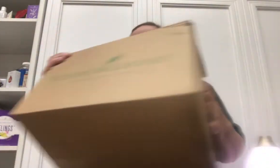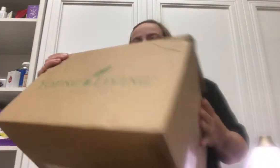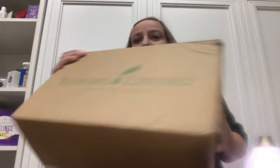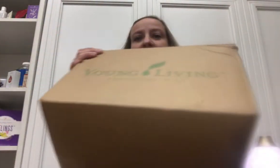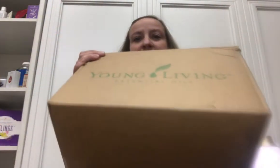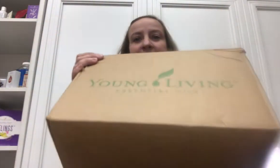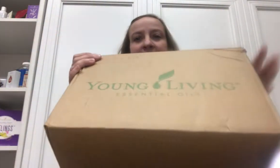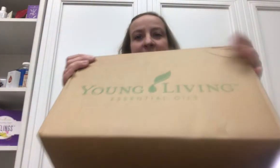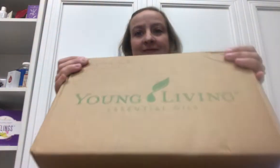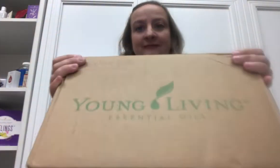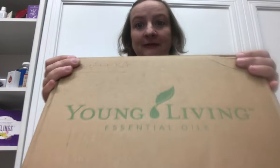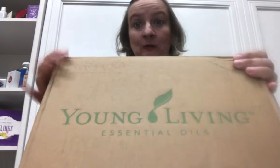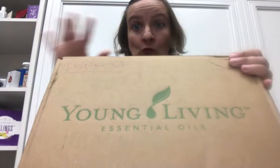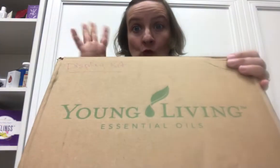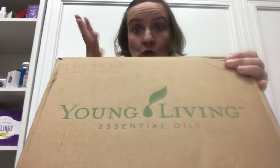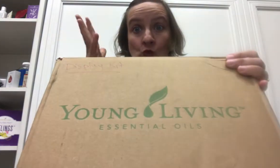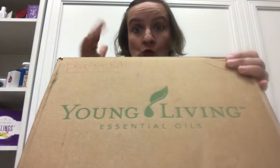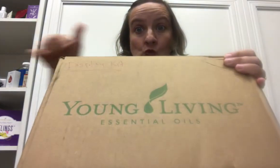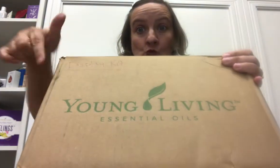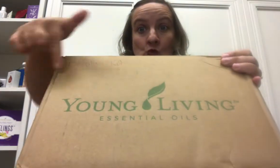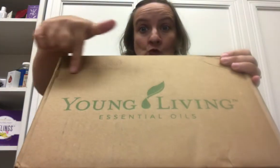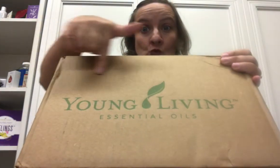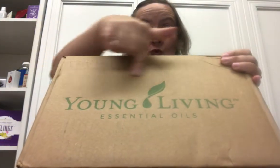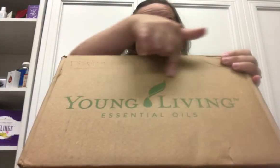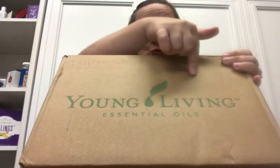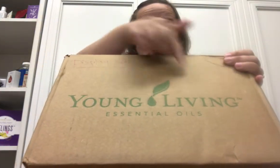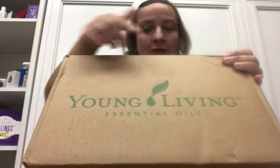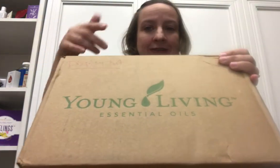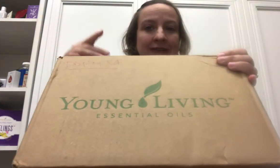Should say Young Living on it.